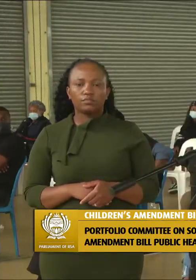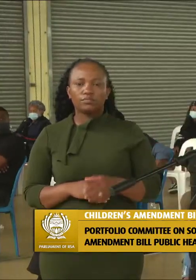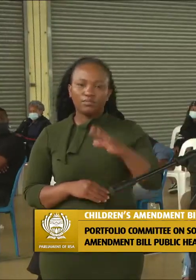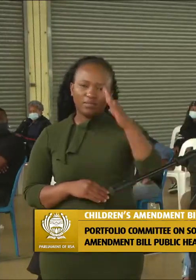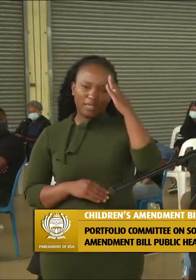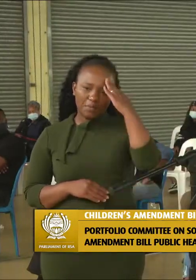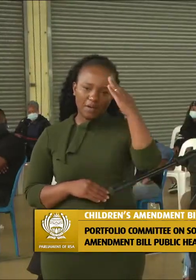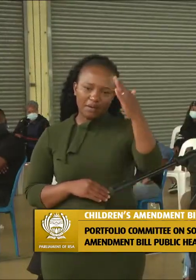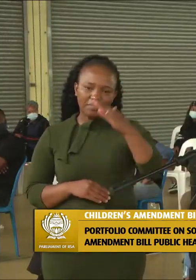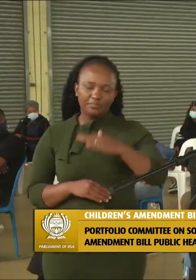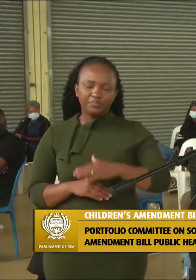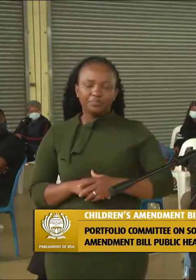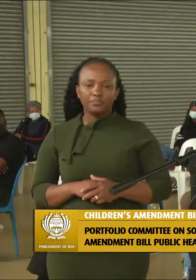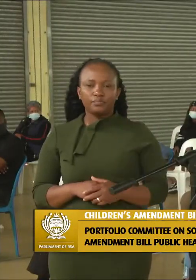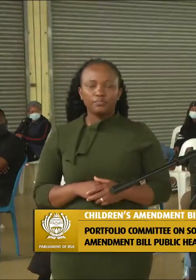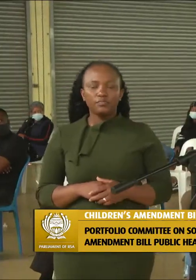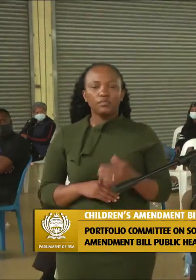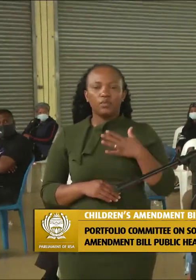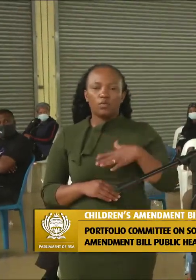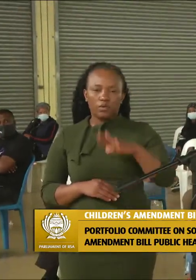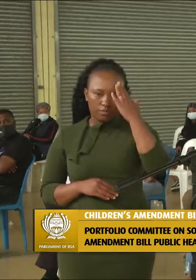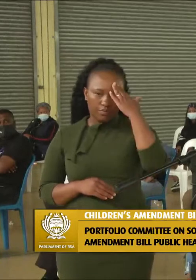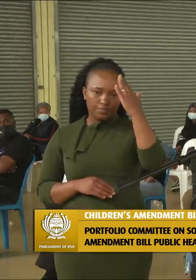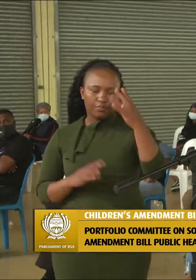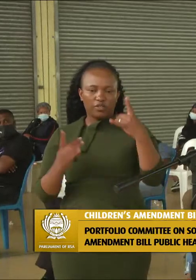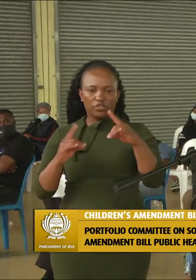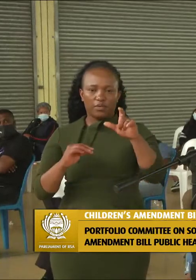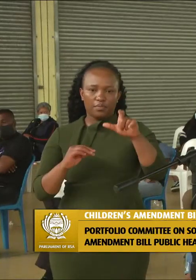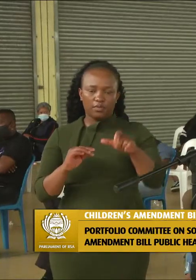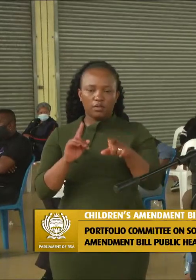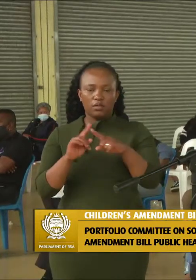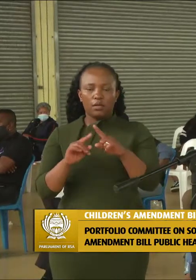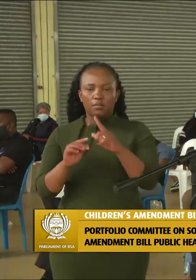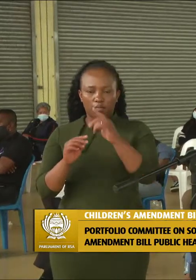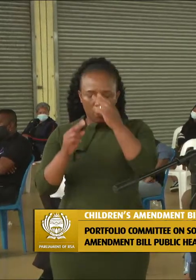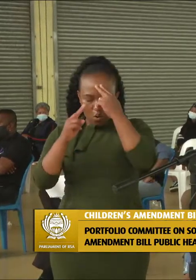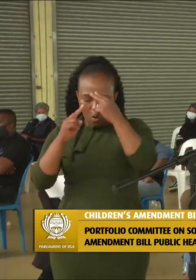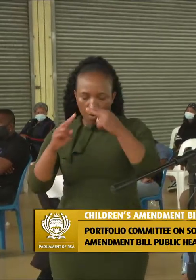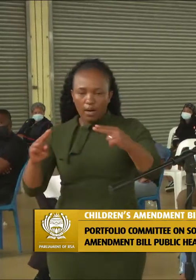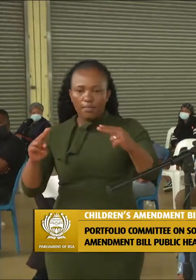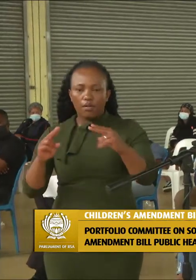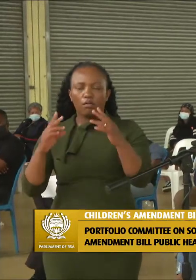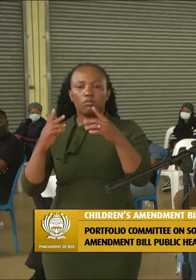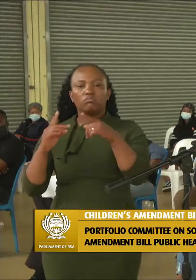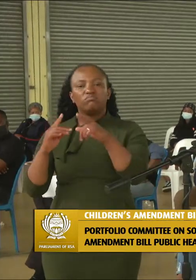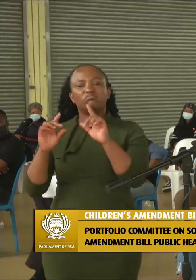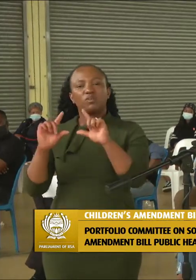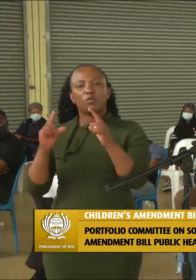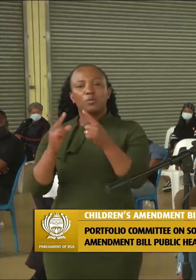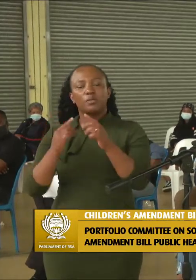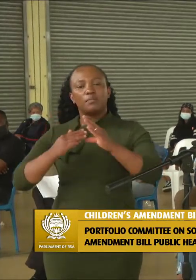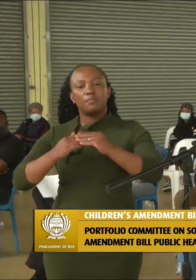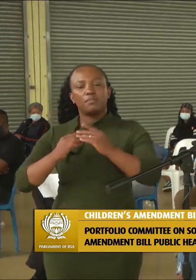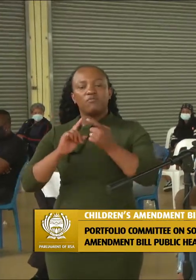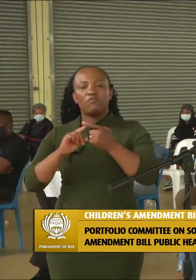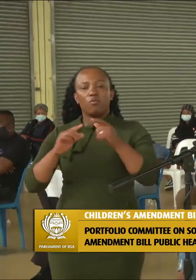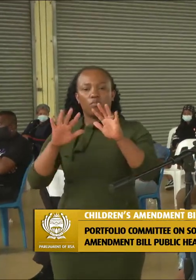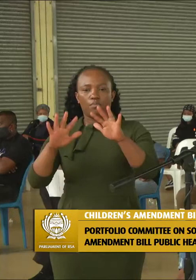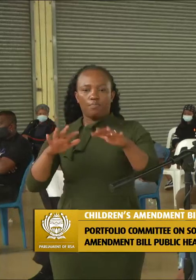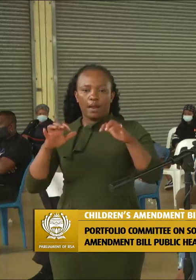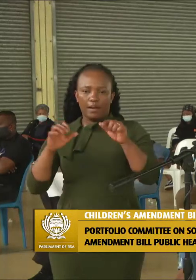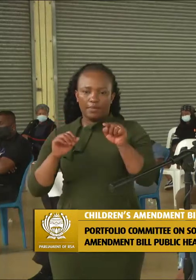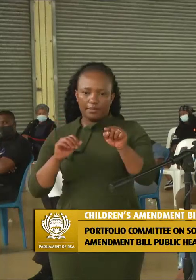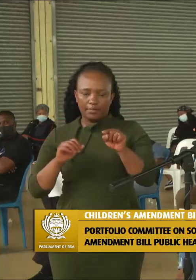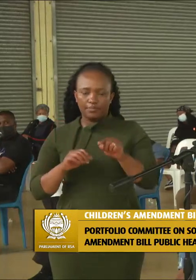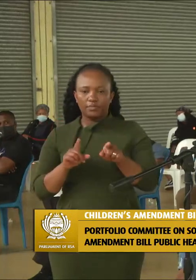Sanibona, ngibingelela chairperson amalunga ahloniphekile asebenzele iParliament,